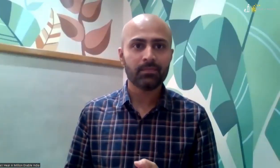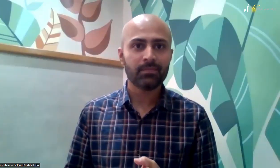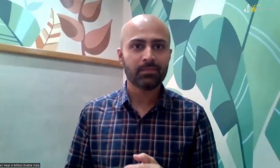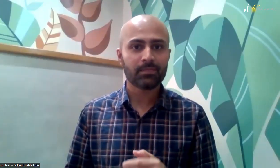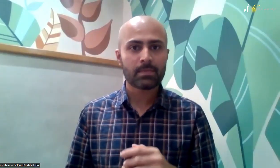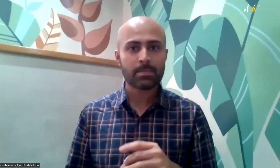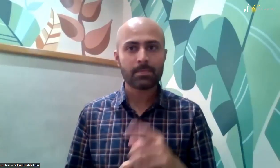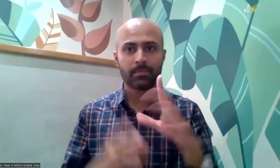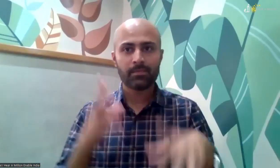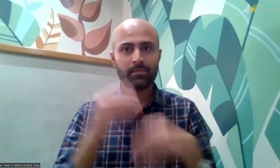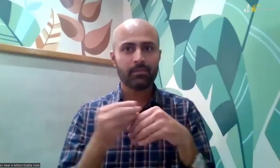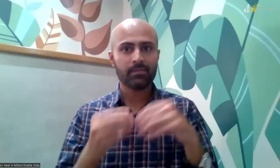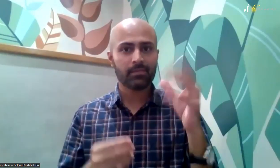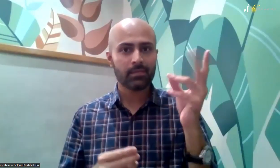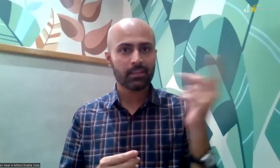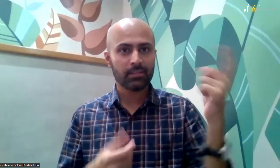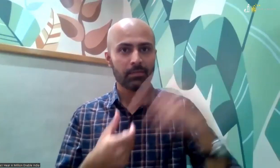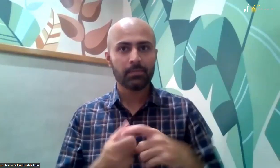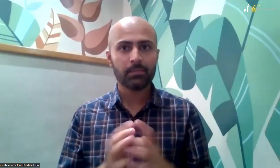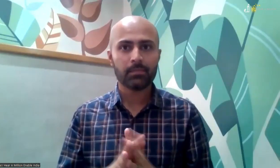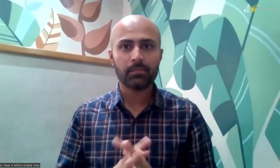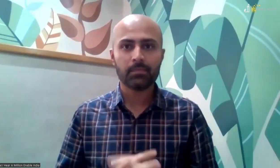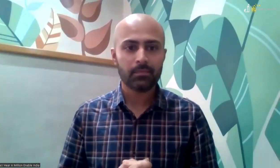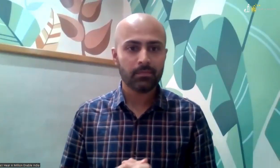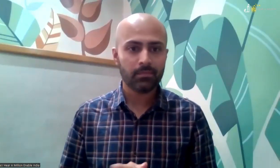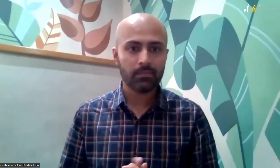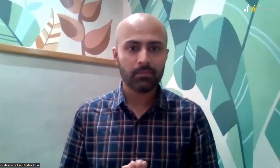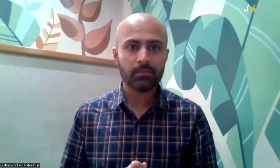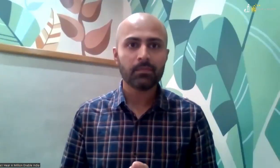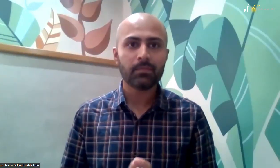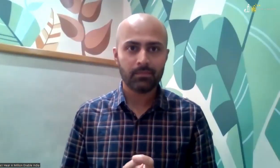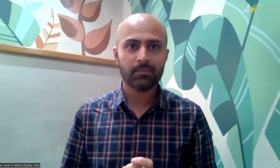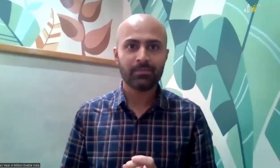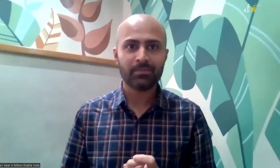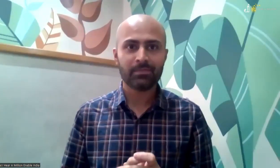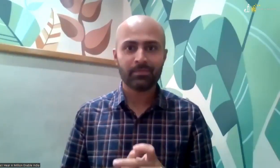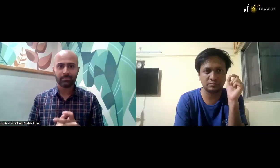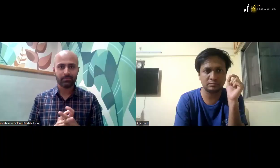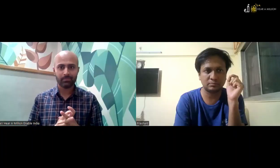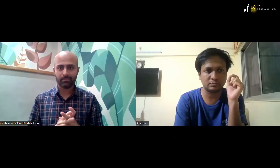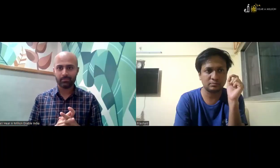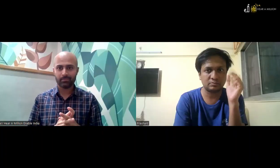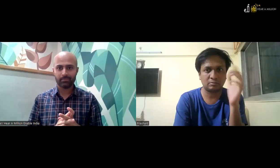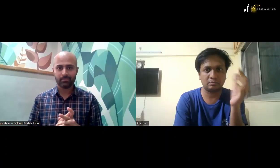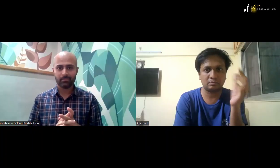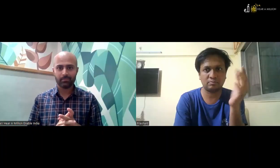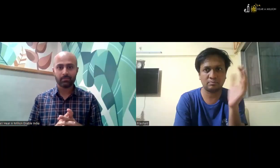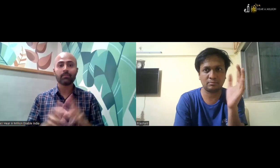who would like to go next? Can we have the another person now?